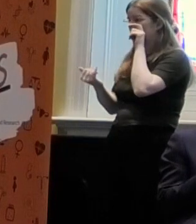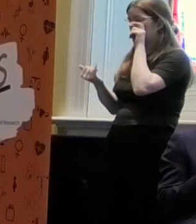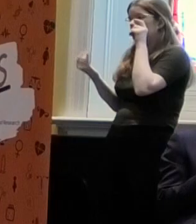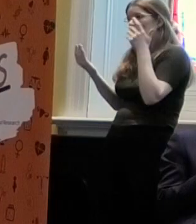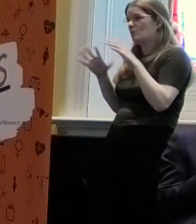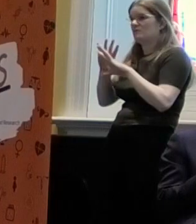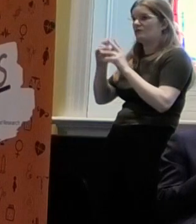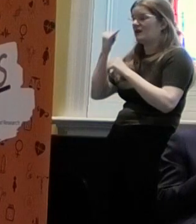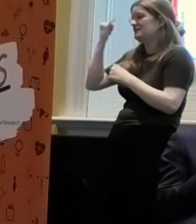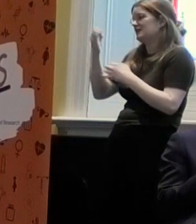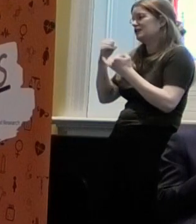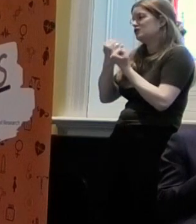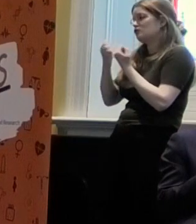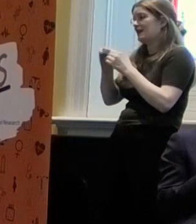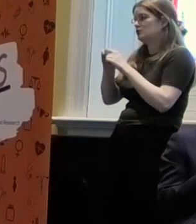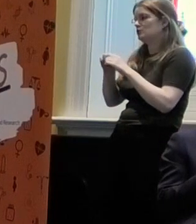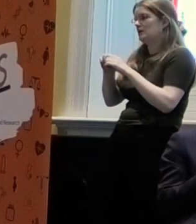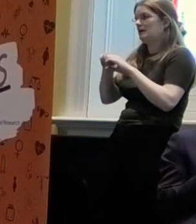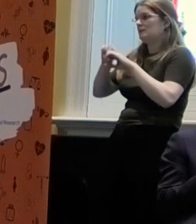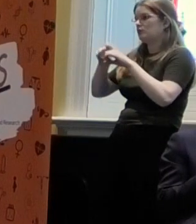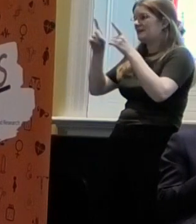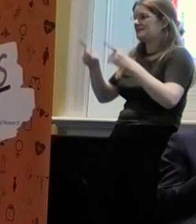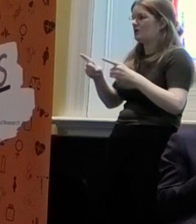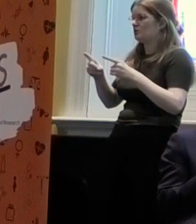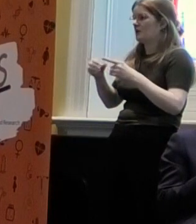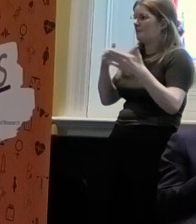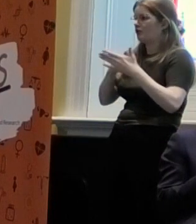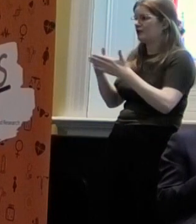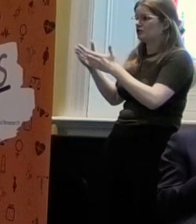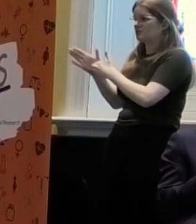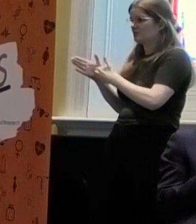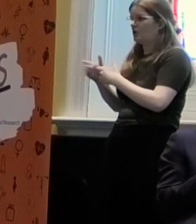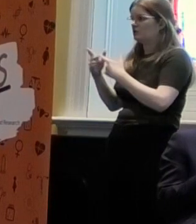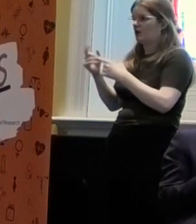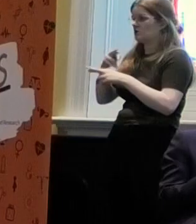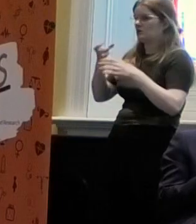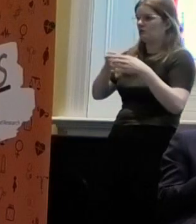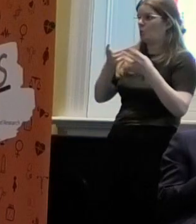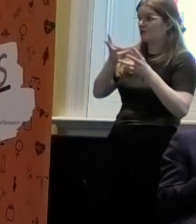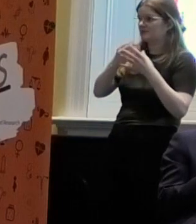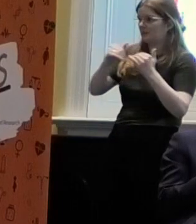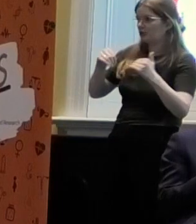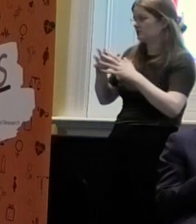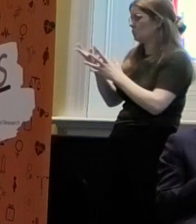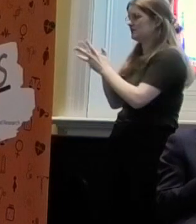idea of trying to break down silos and having people working together. I